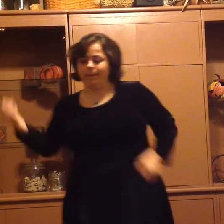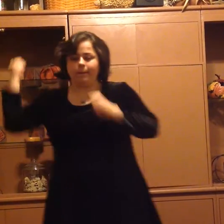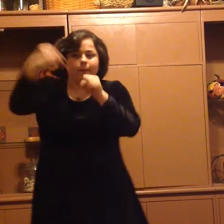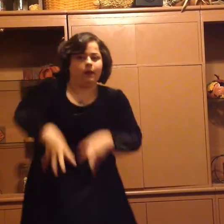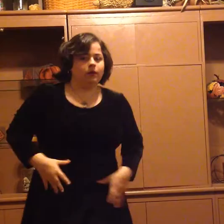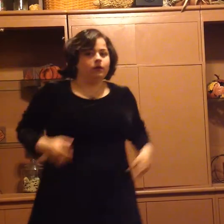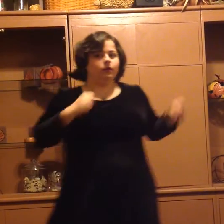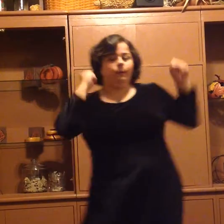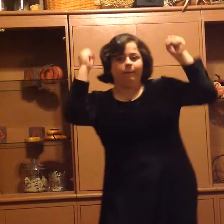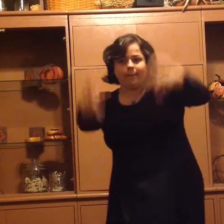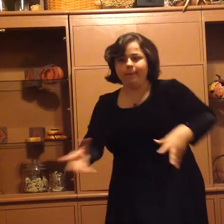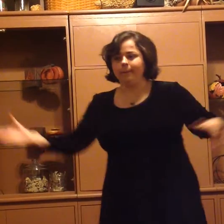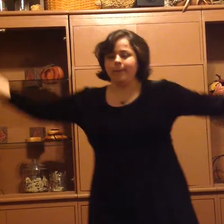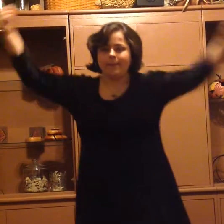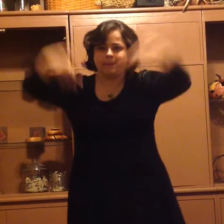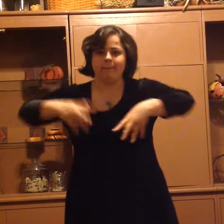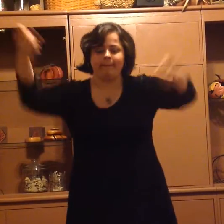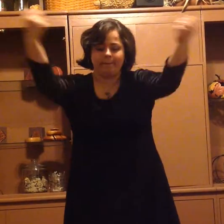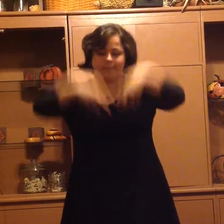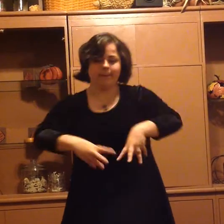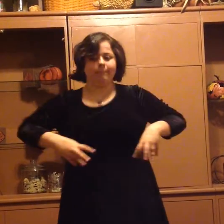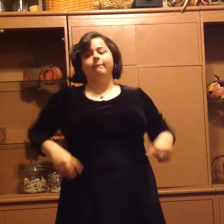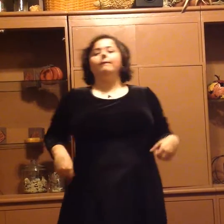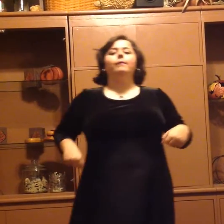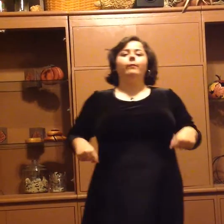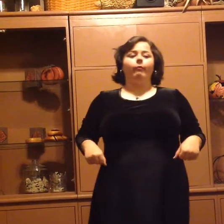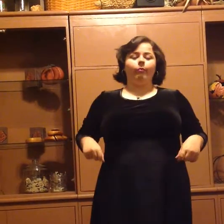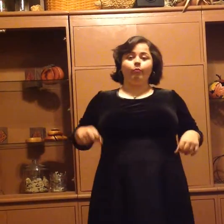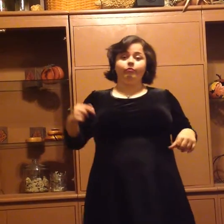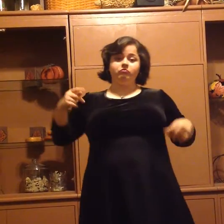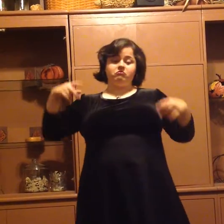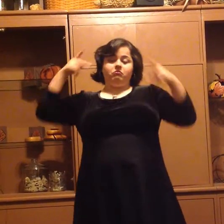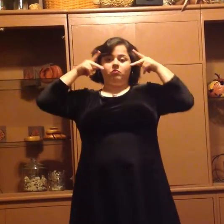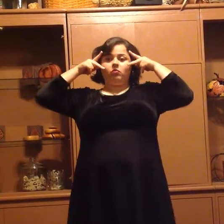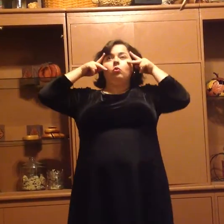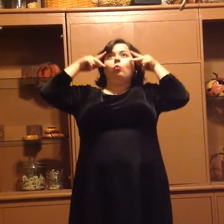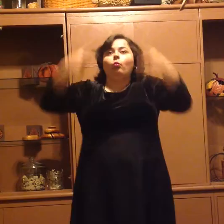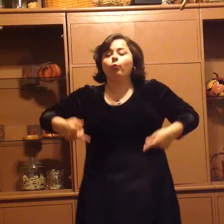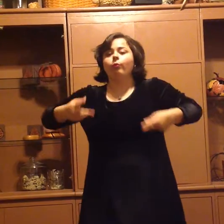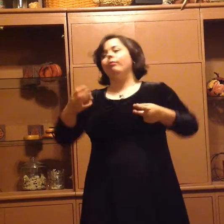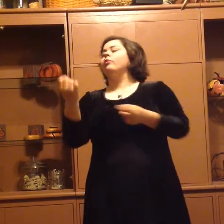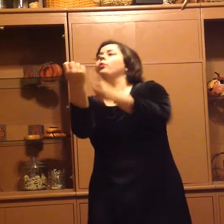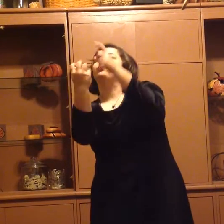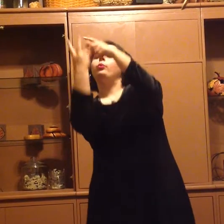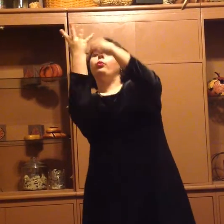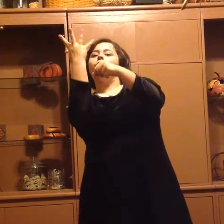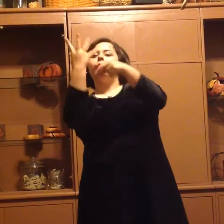big pile in the middle of the dance floor. They next took off their masks and hung them on the branch